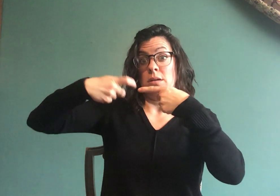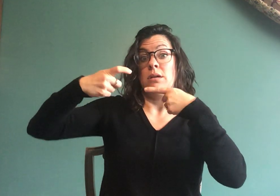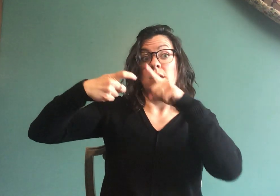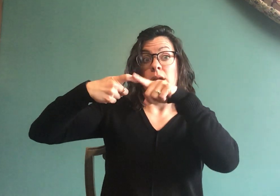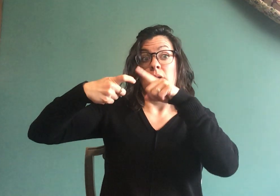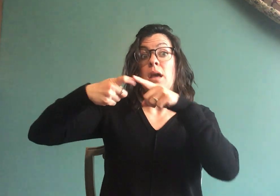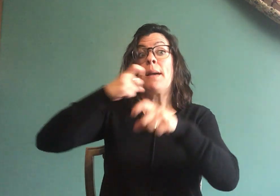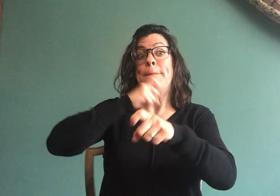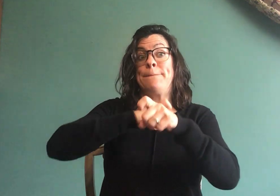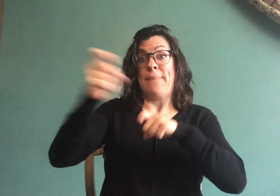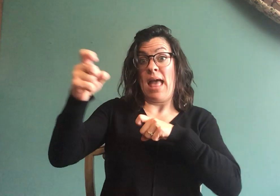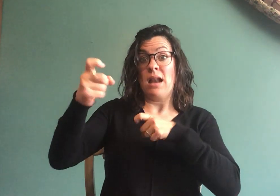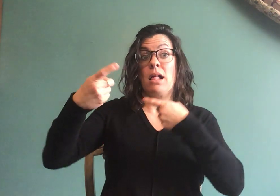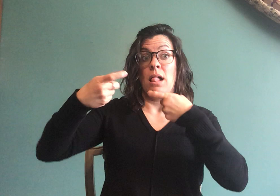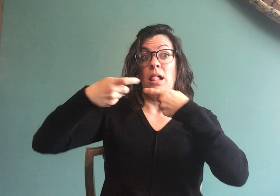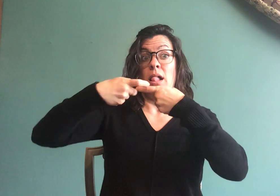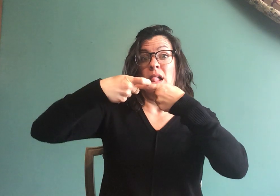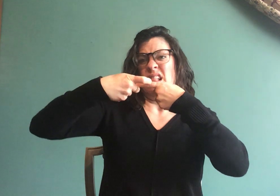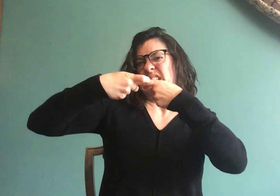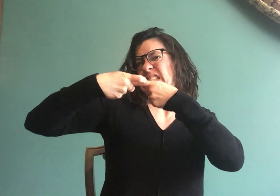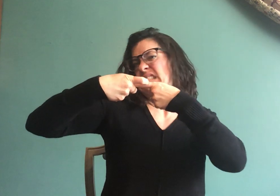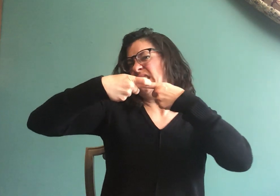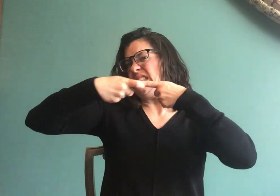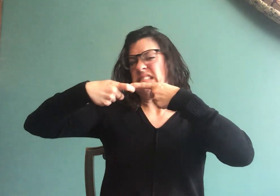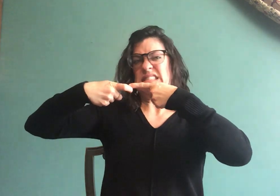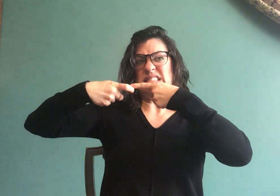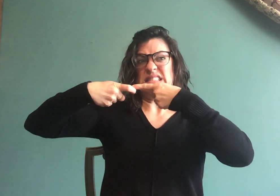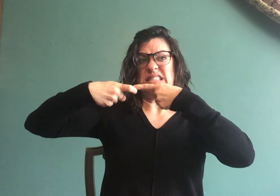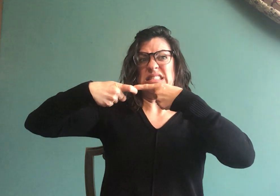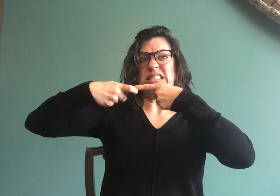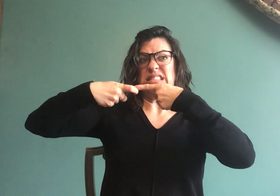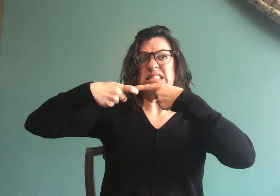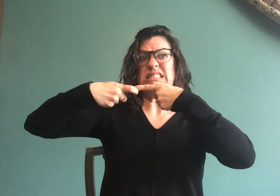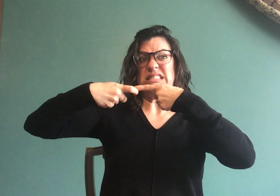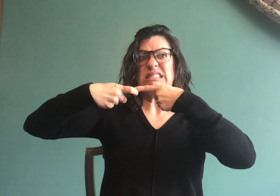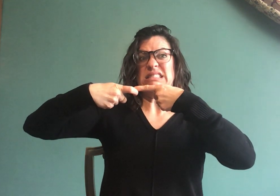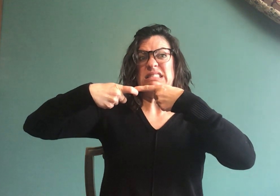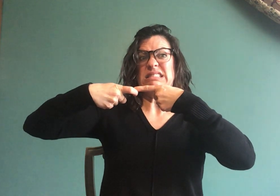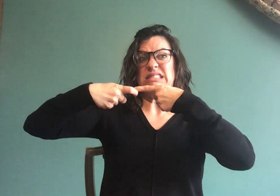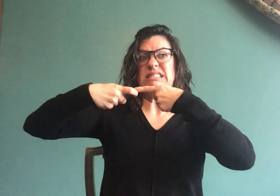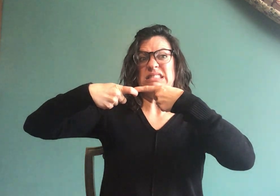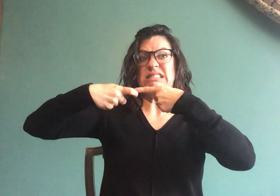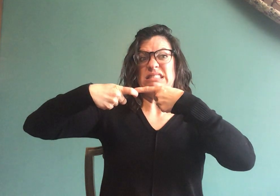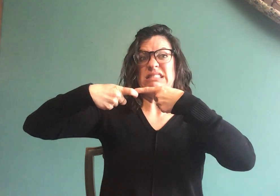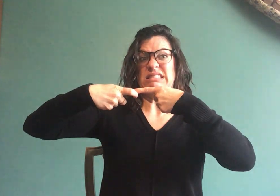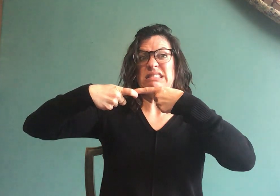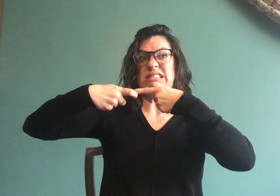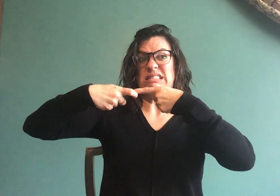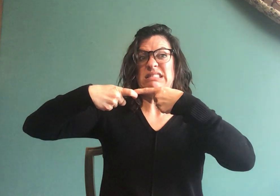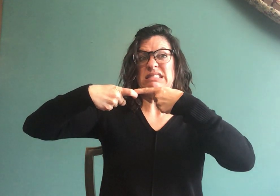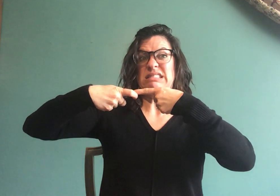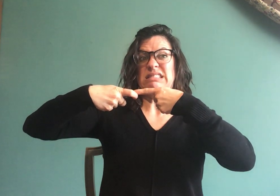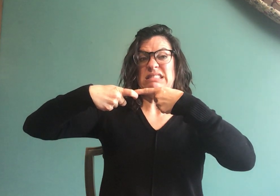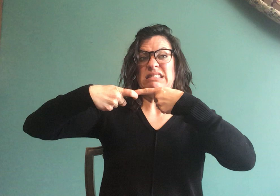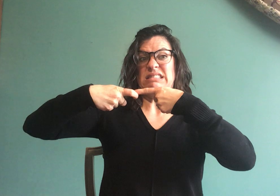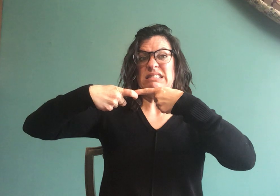electricity. It's going to conduct electricity. And his other hand is on the conduit. And the conduit's grounded. So